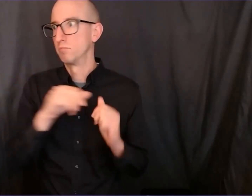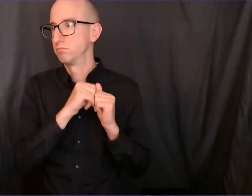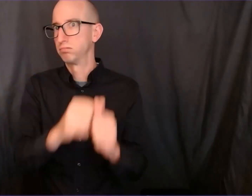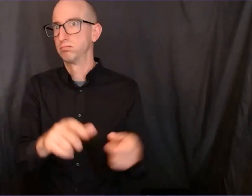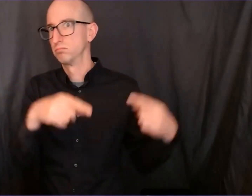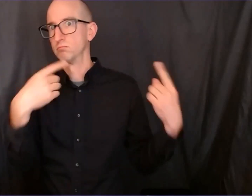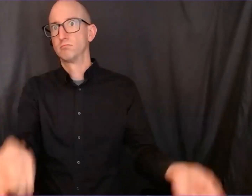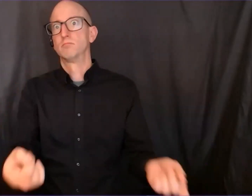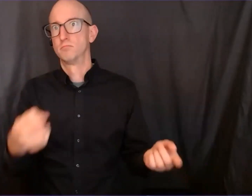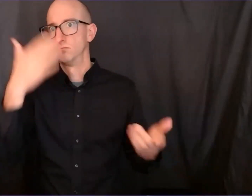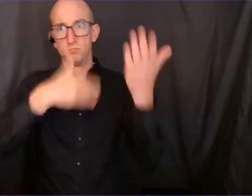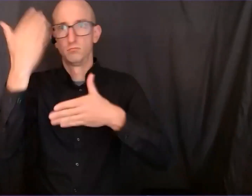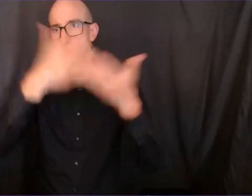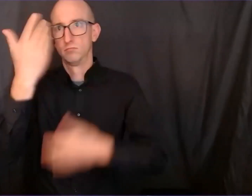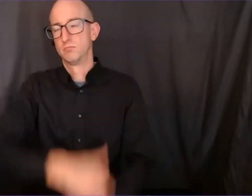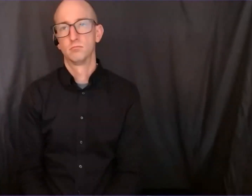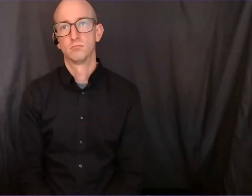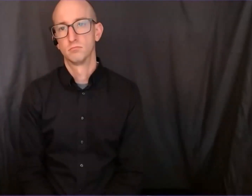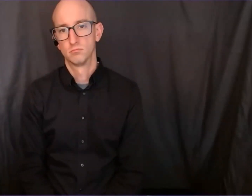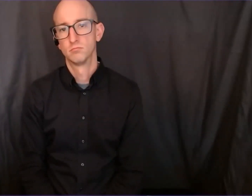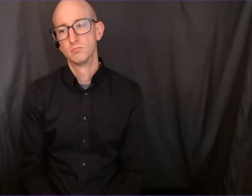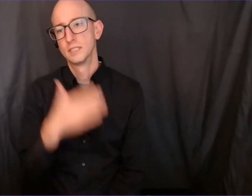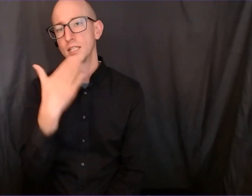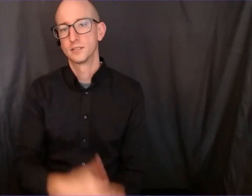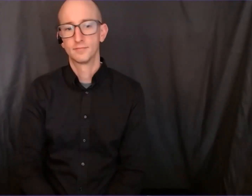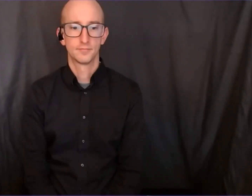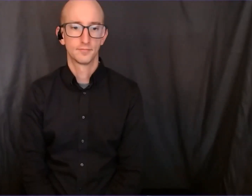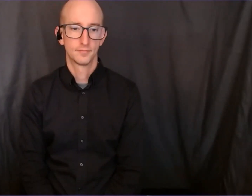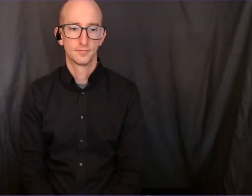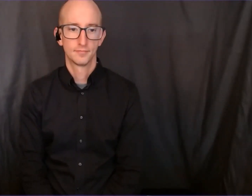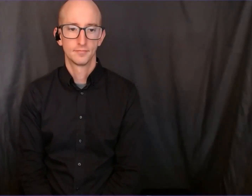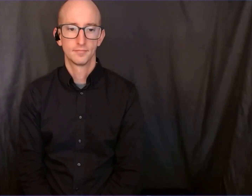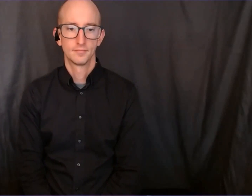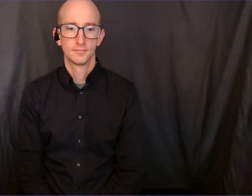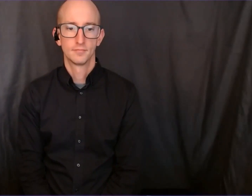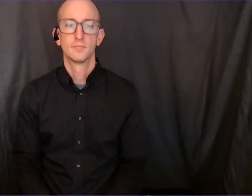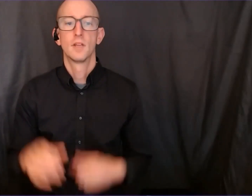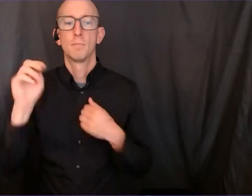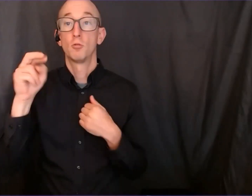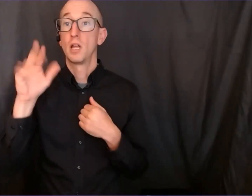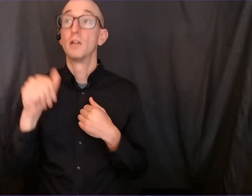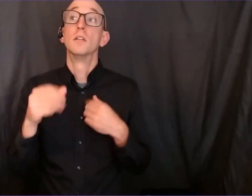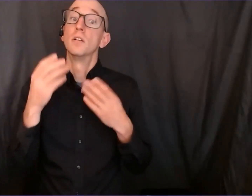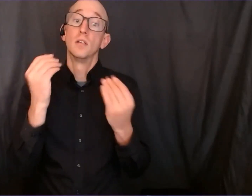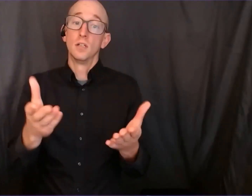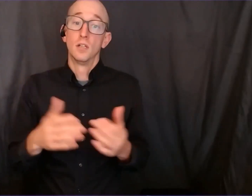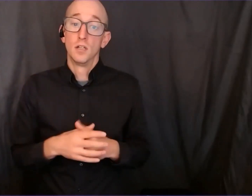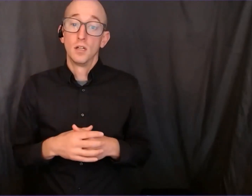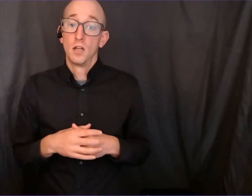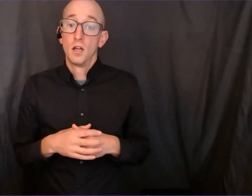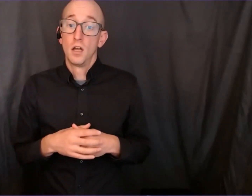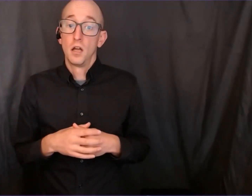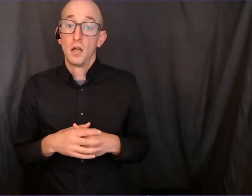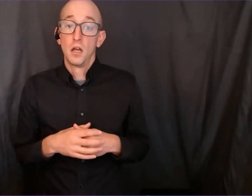while. Thanks. Thank you. And it's not in my proposals for a work group, but if you all want to create a